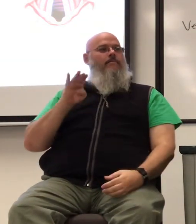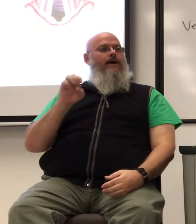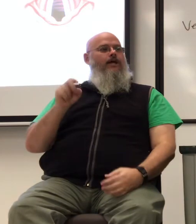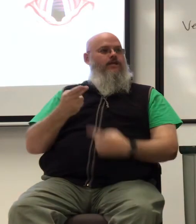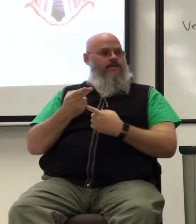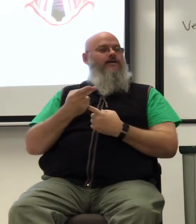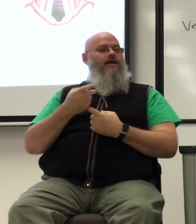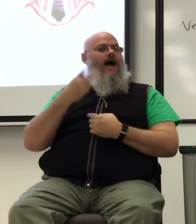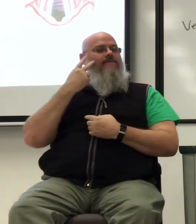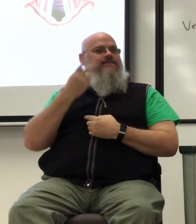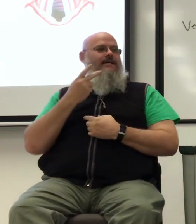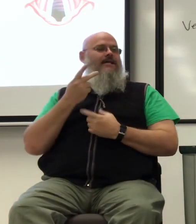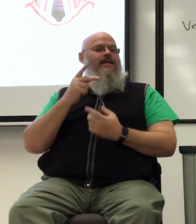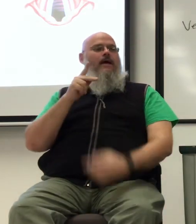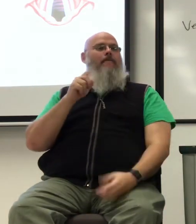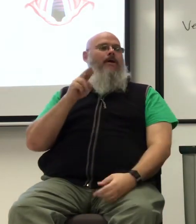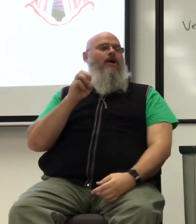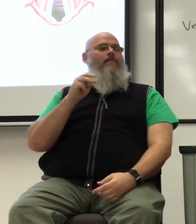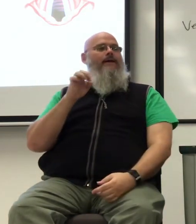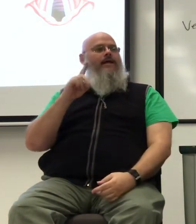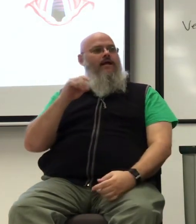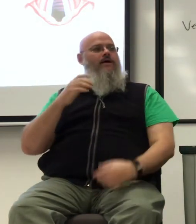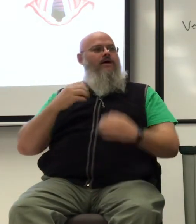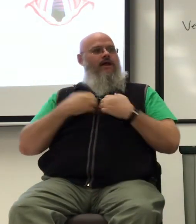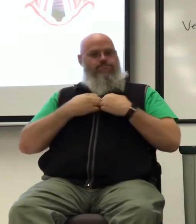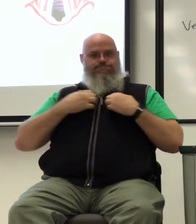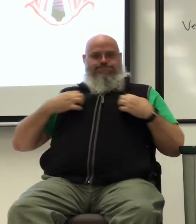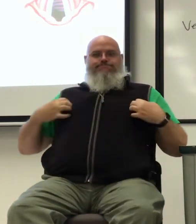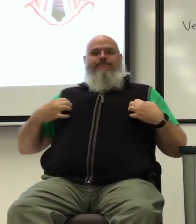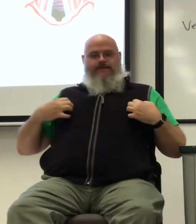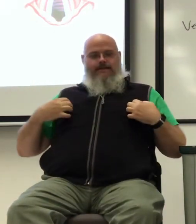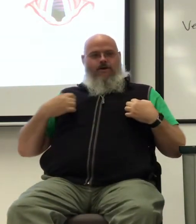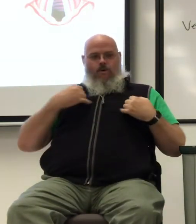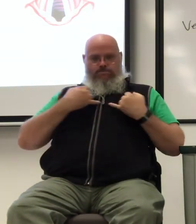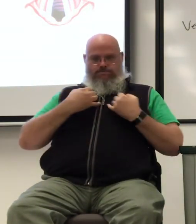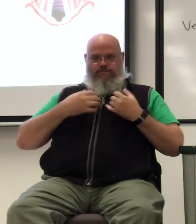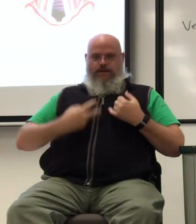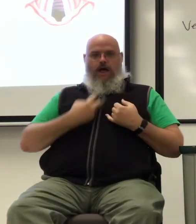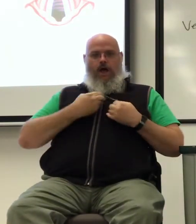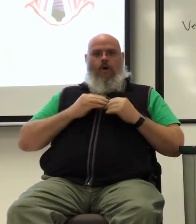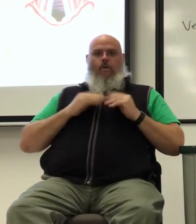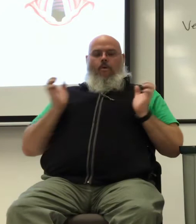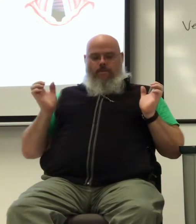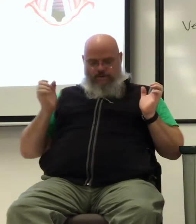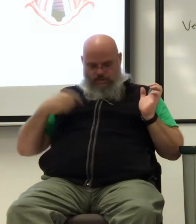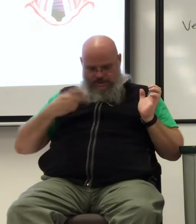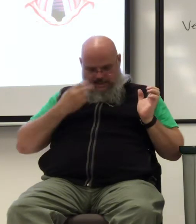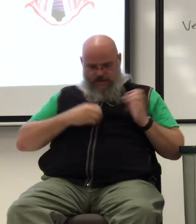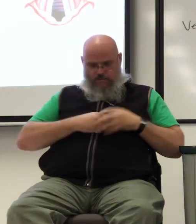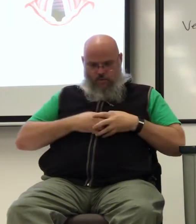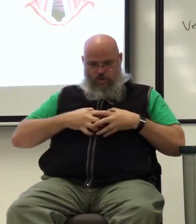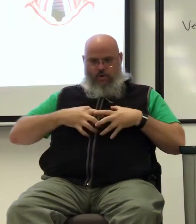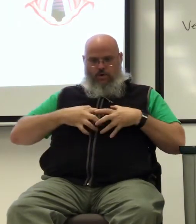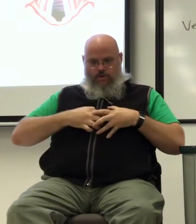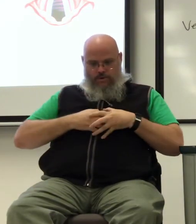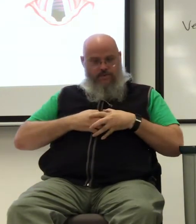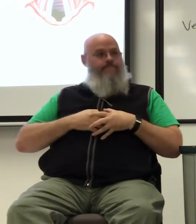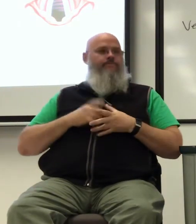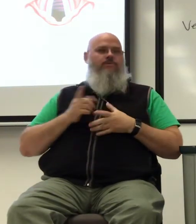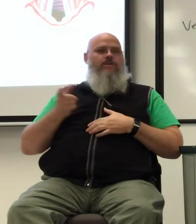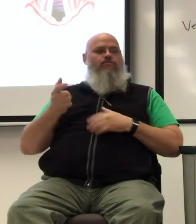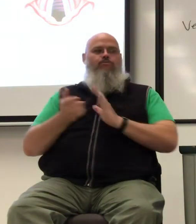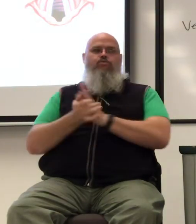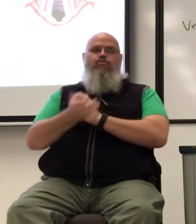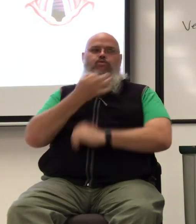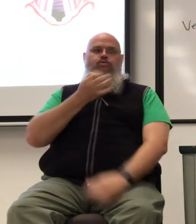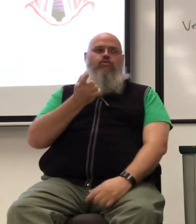students do that. We have the whole body cavity open, so it's easy to see the stomach inflate. But even they're pretty good. They can do it. They